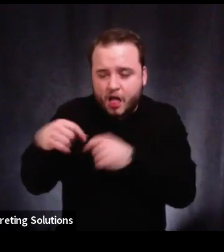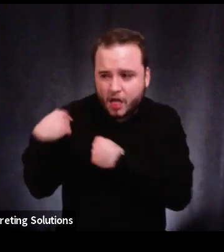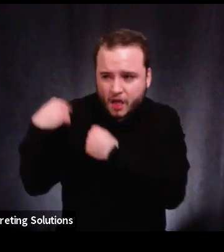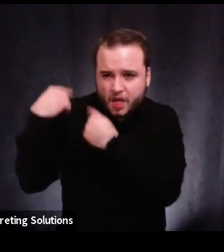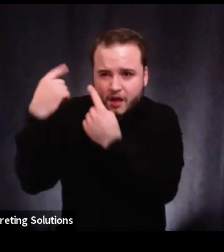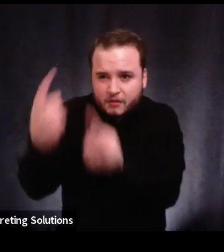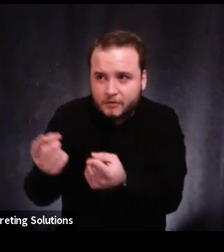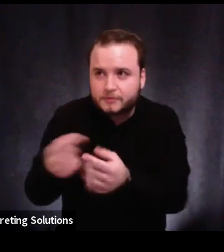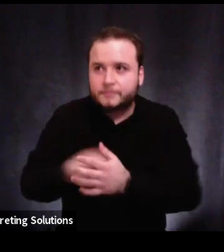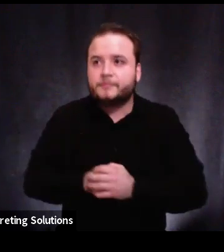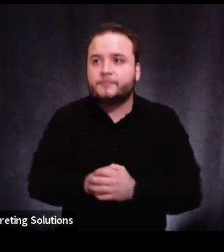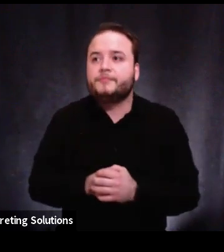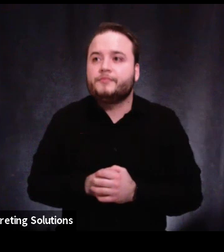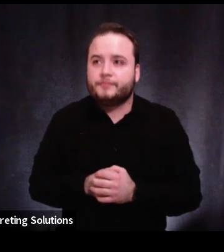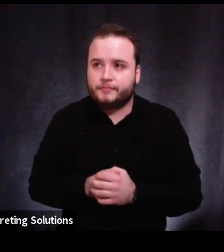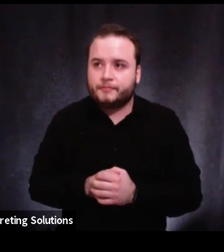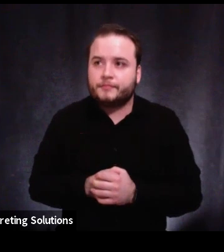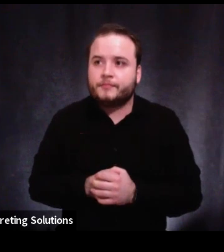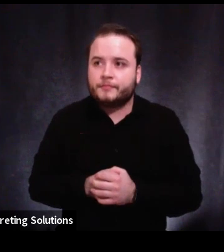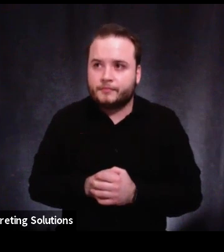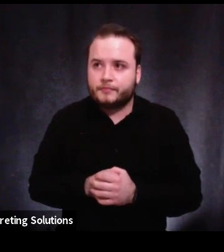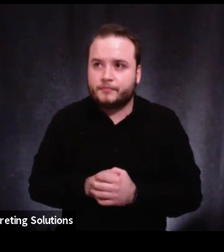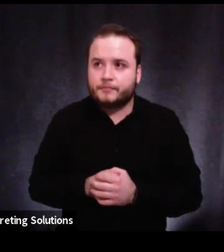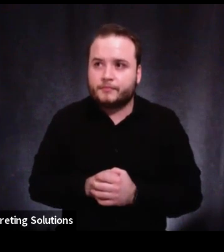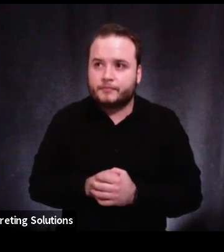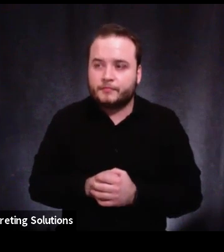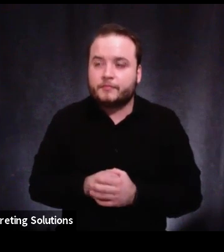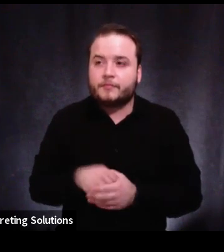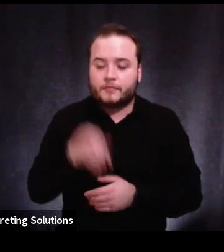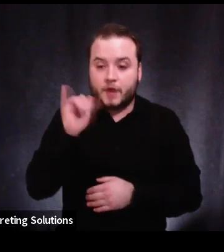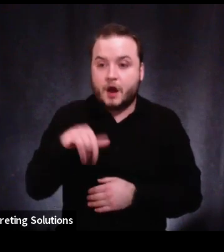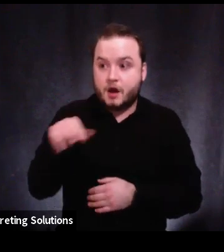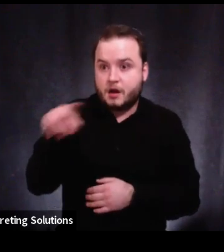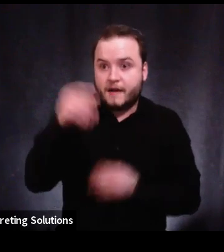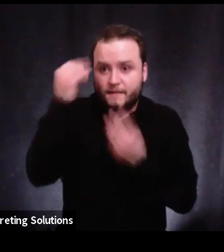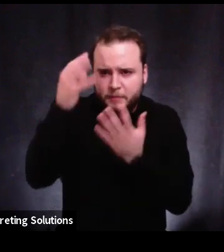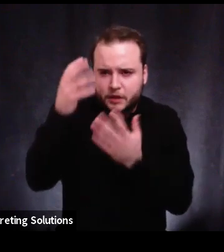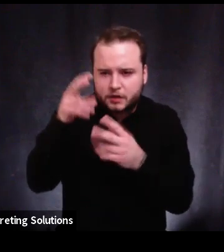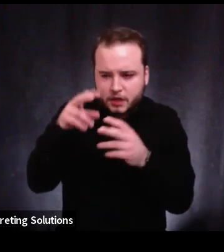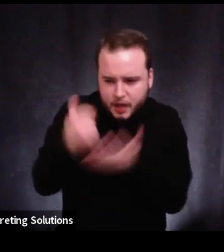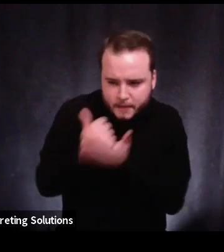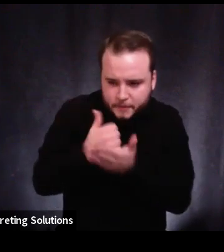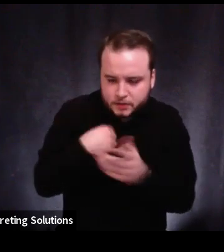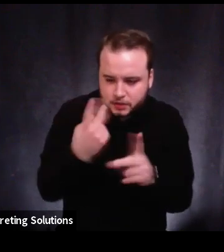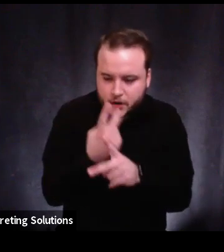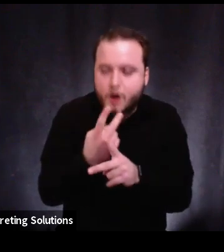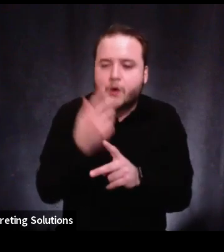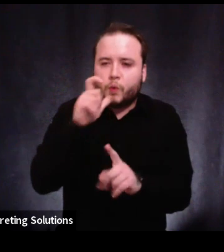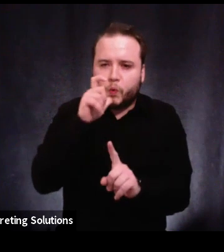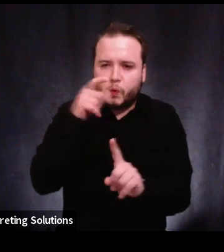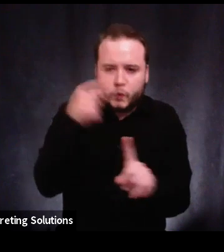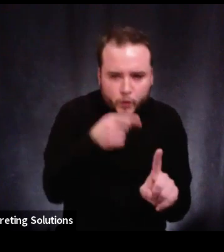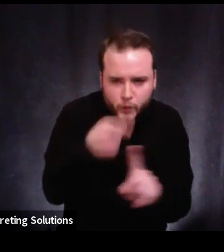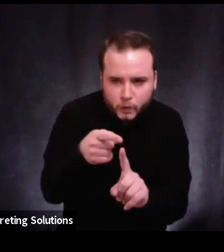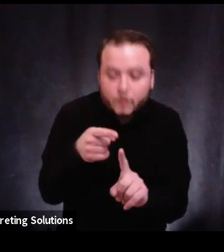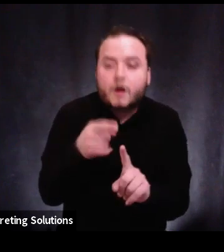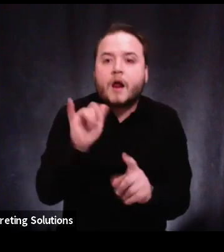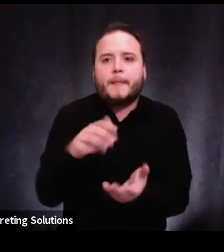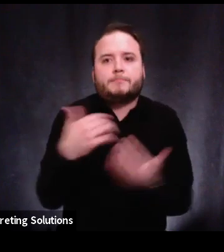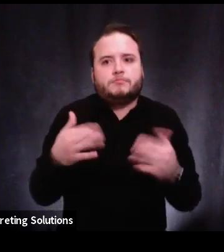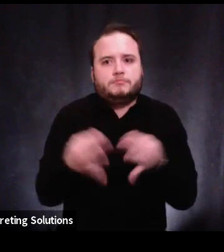our model, we think, valuable to us, specifically locally. So that model kind of takes